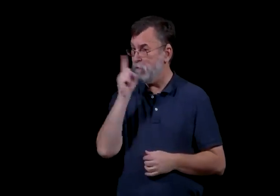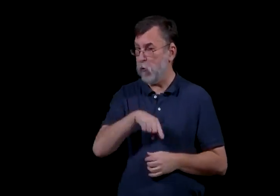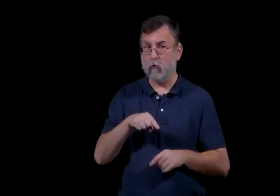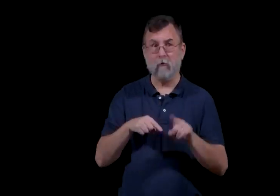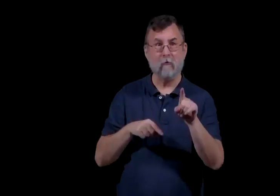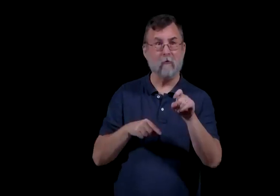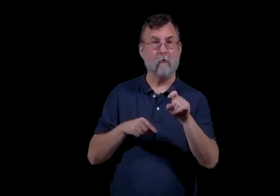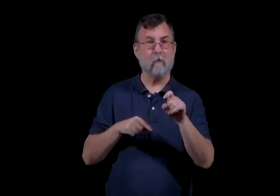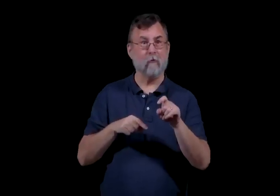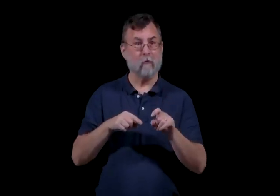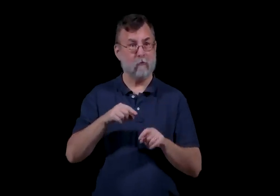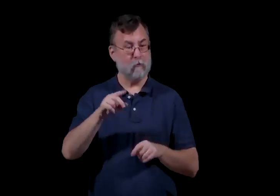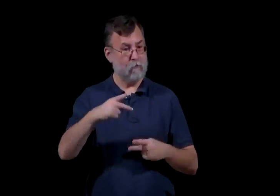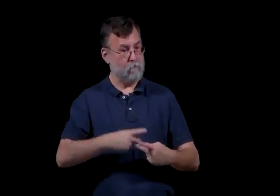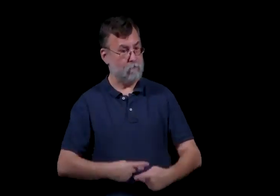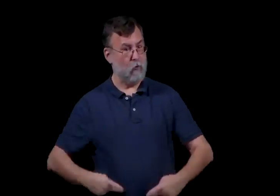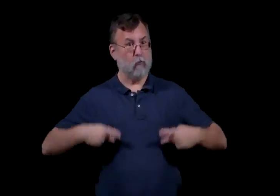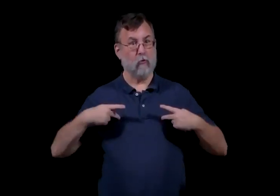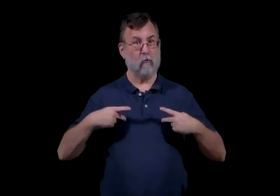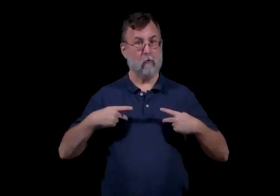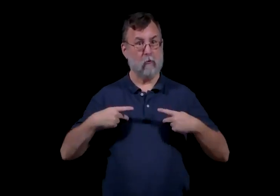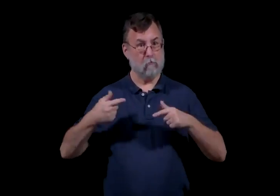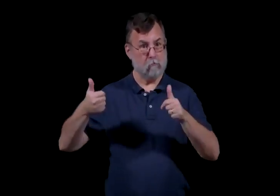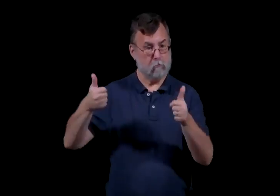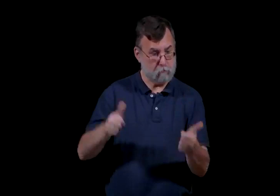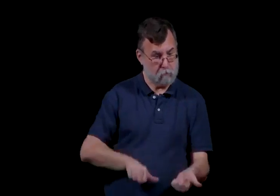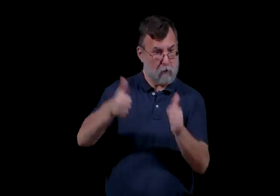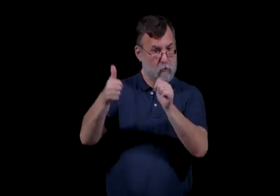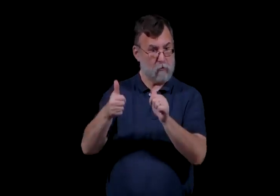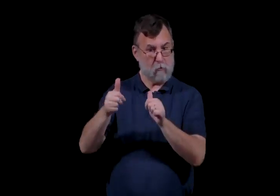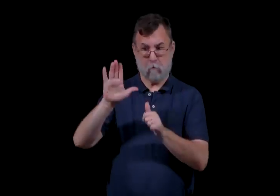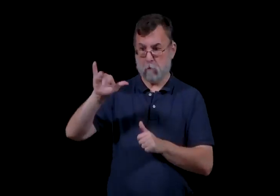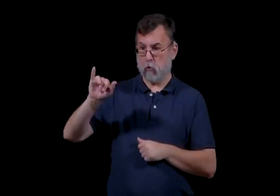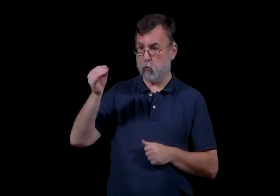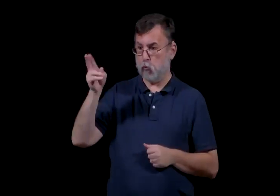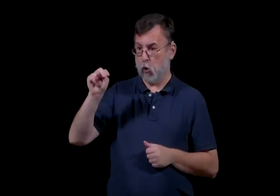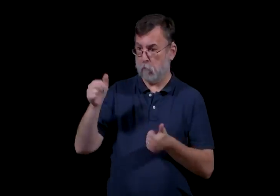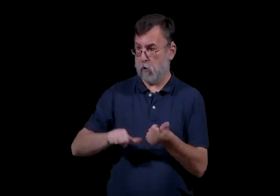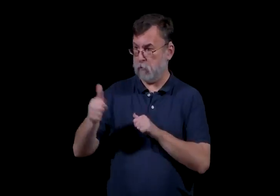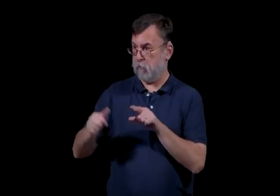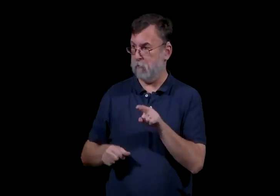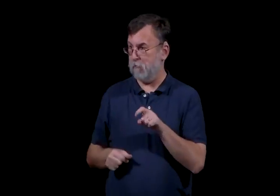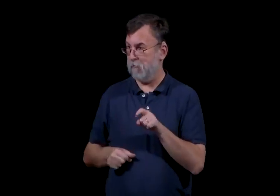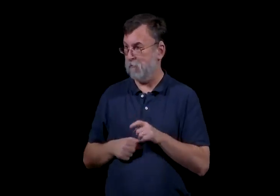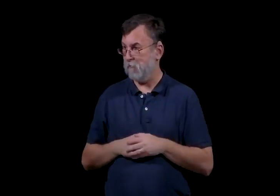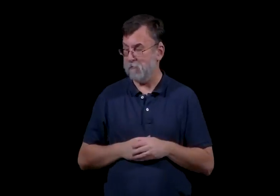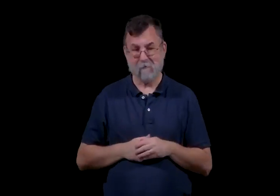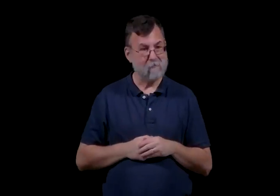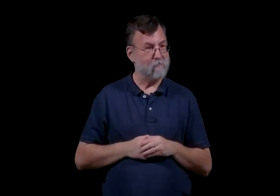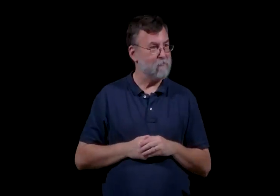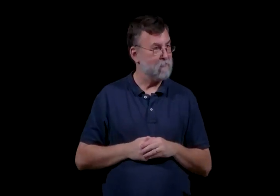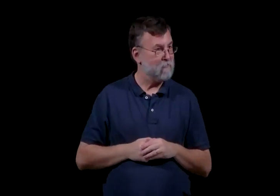How many say this is true, or is it true or false? Did the Pharisees that were baptized of John the